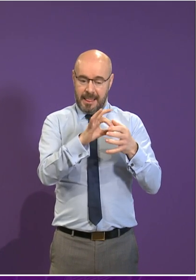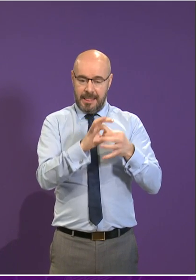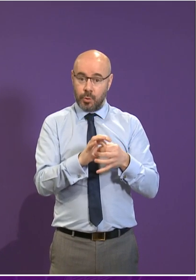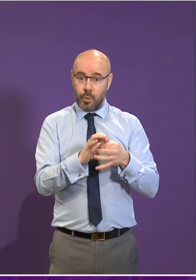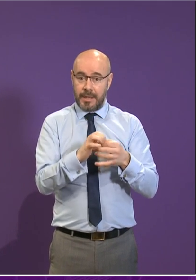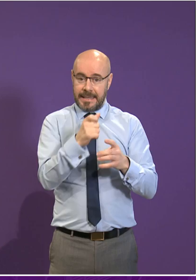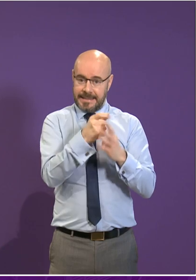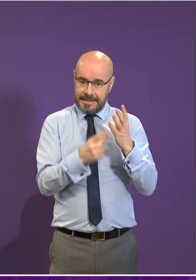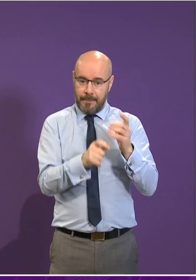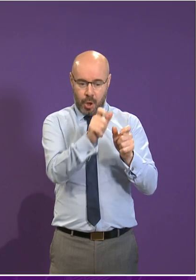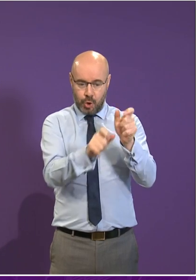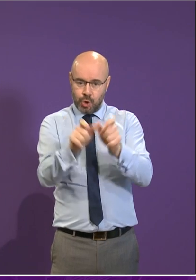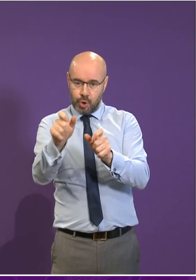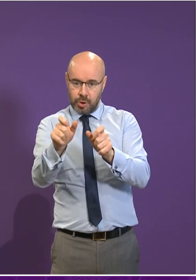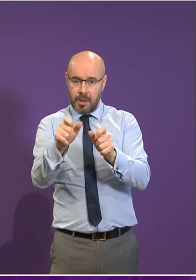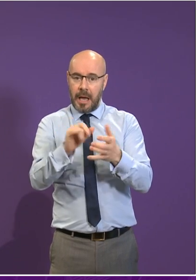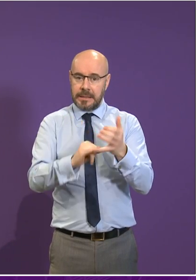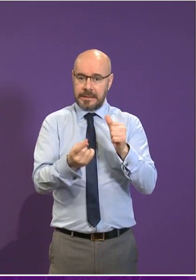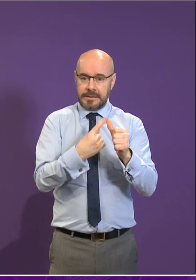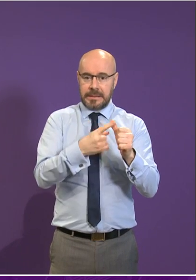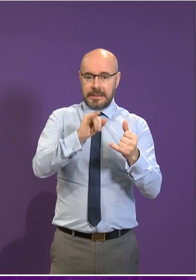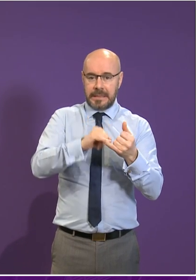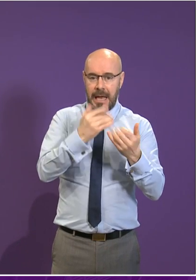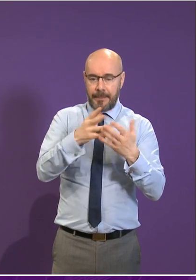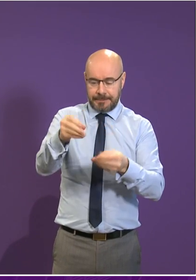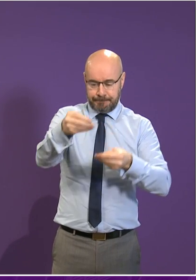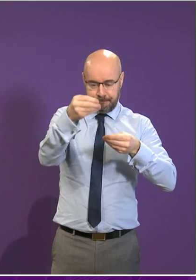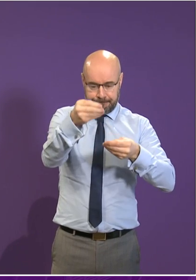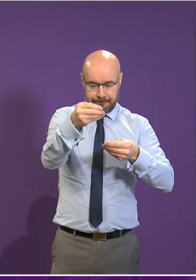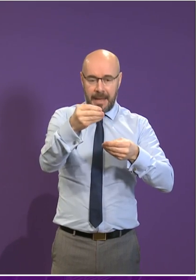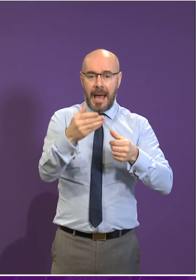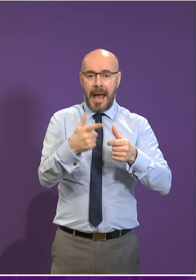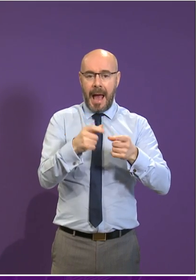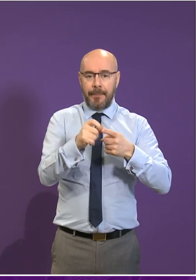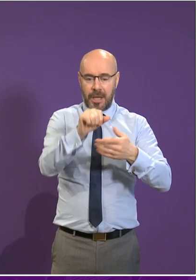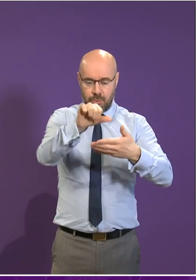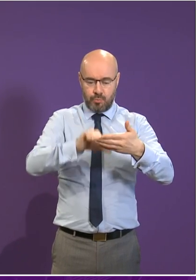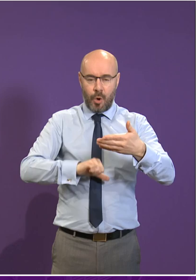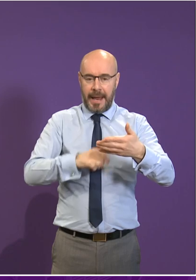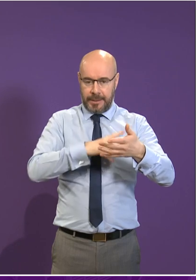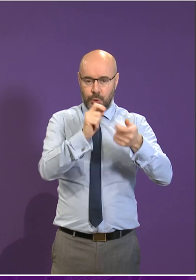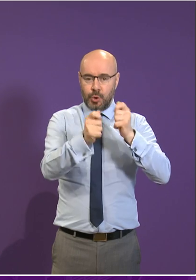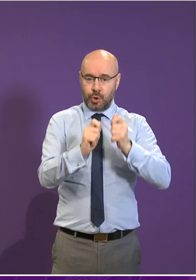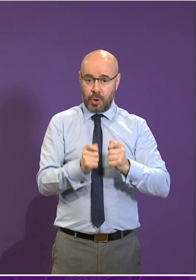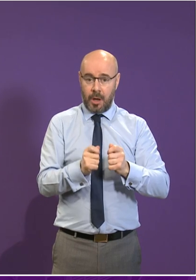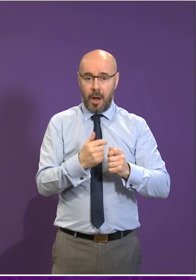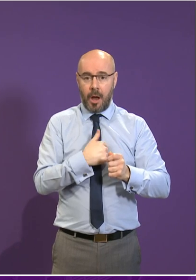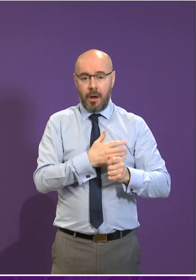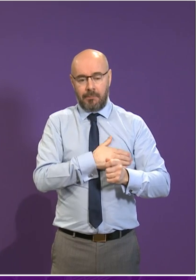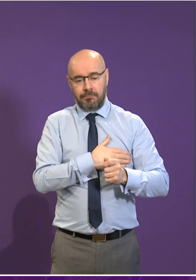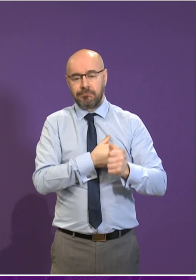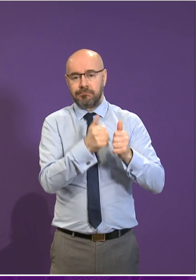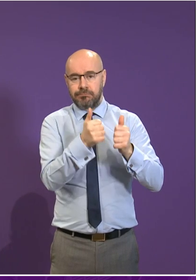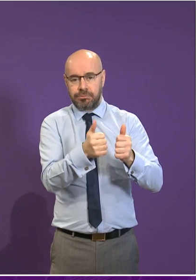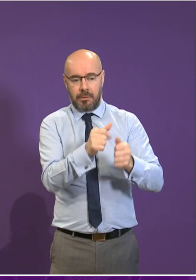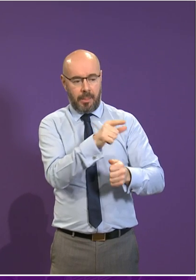and SAS looking at that and analysing whether anything needs to change in that. And I certainly was greatly heartened by the work that